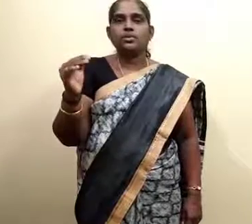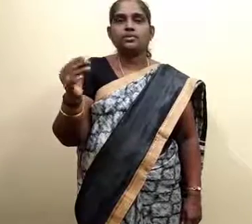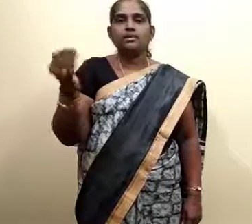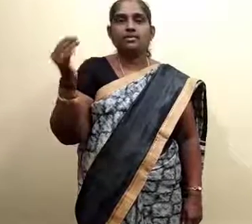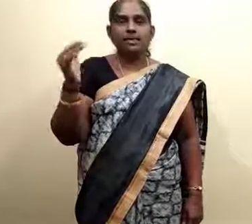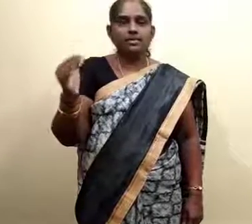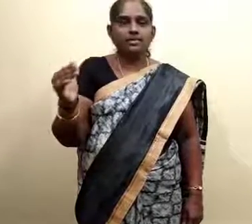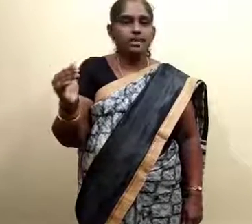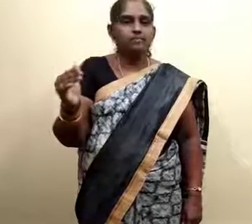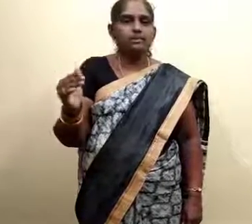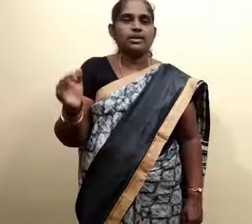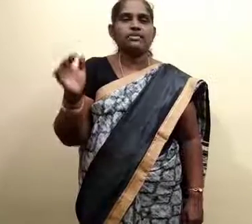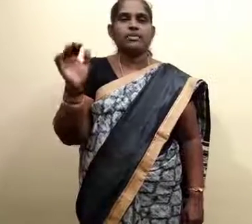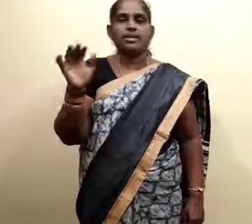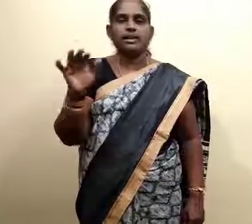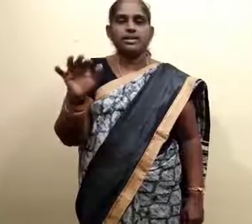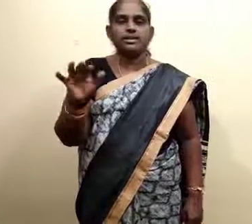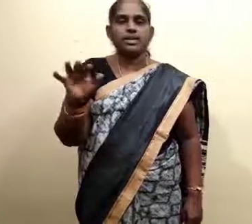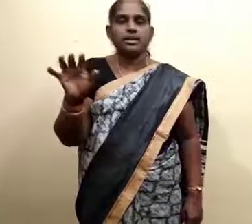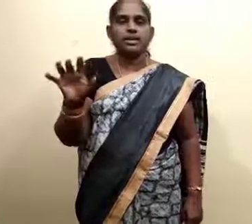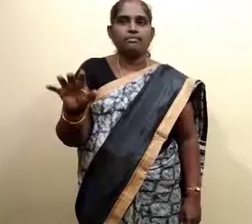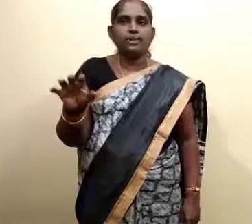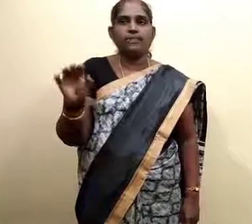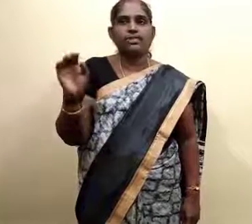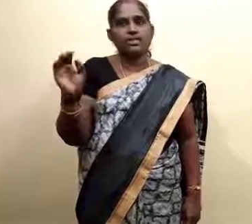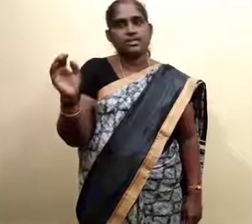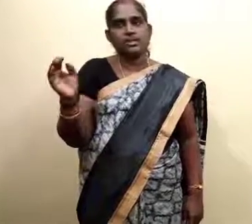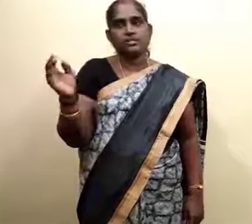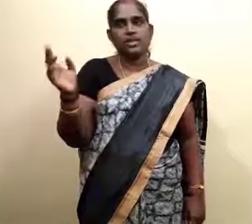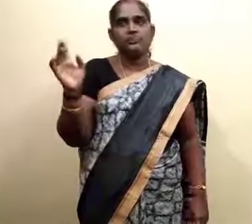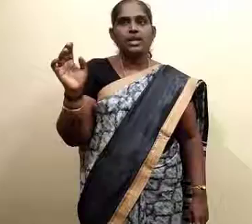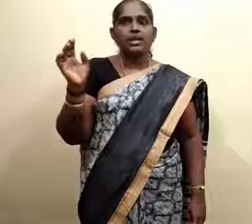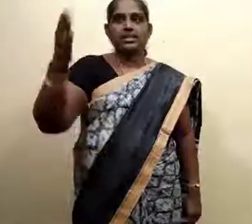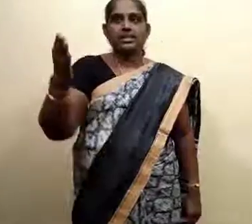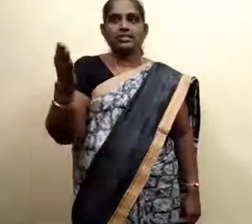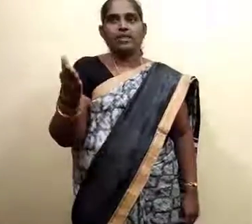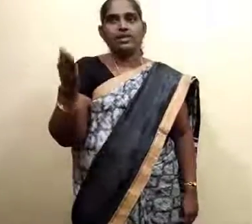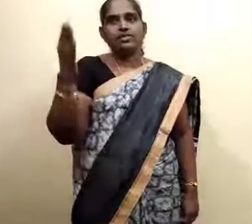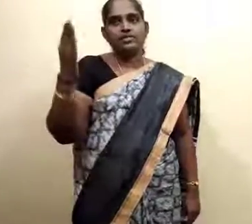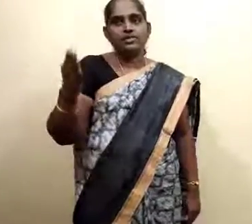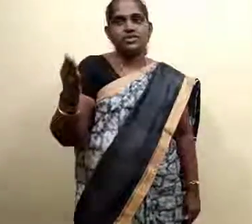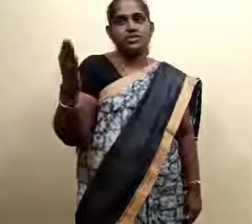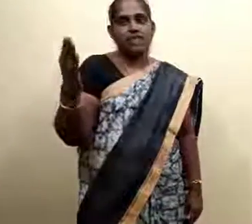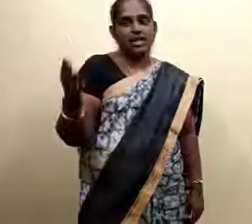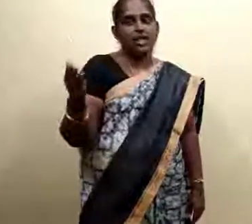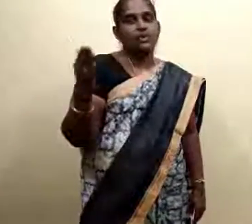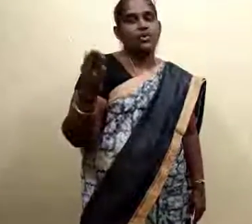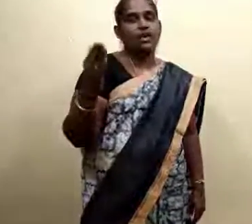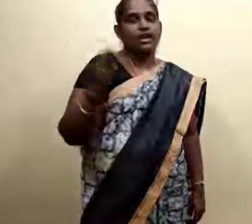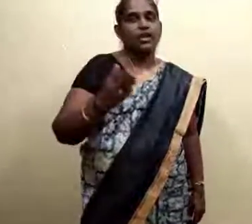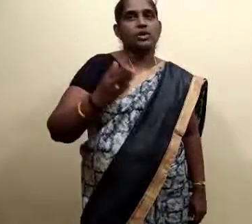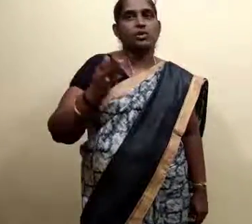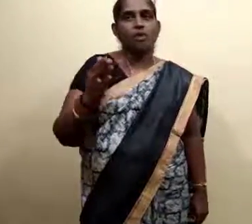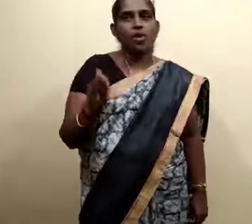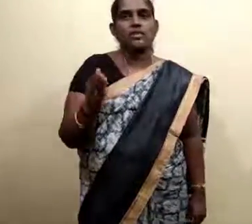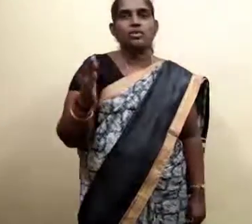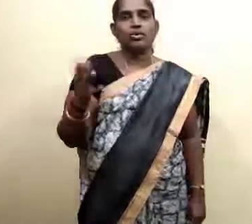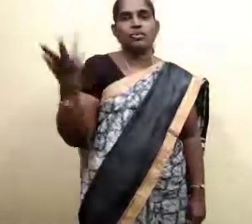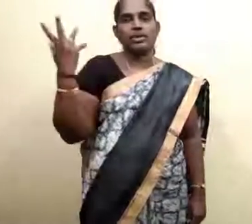railroads are very important for the industrial development of Germany. In 1835, the first railroad line was